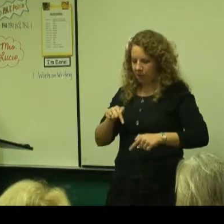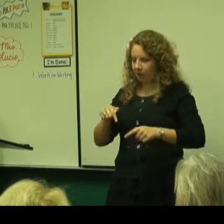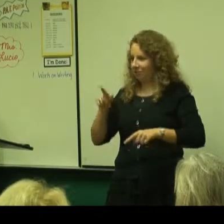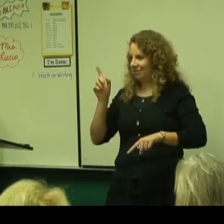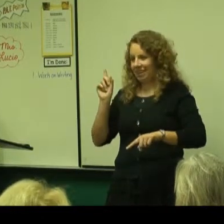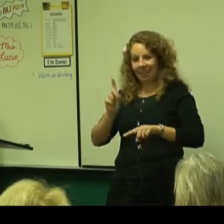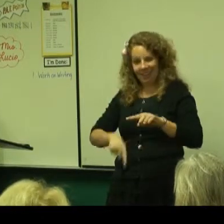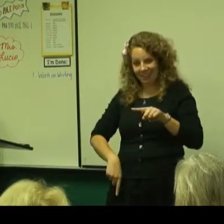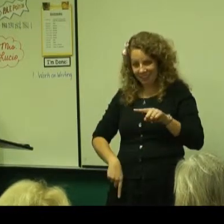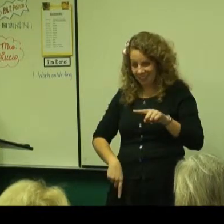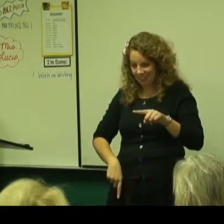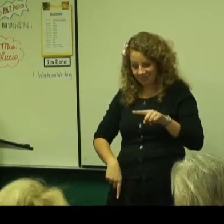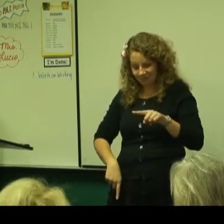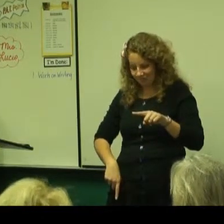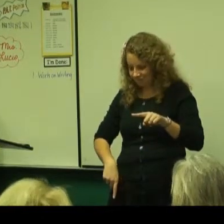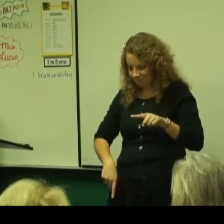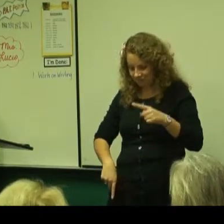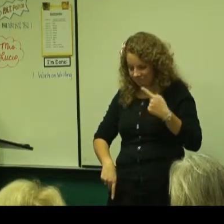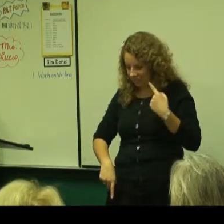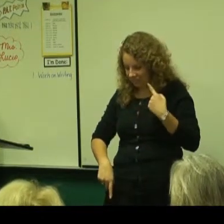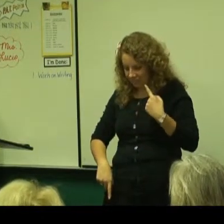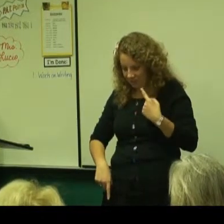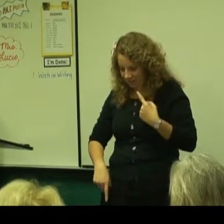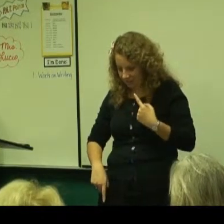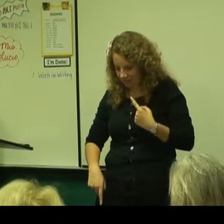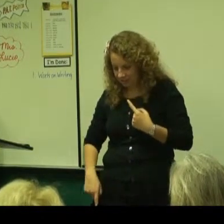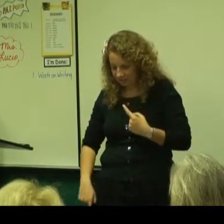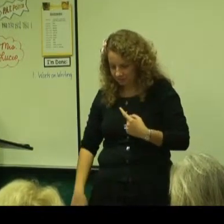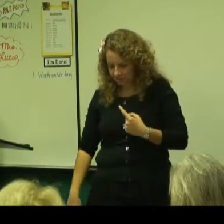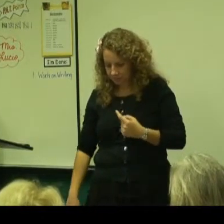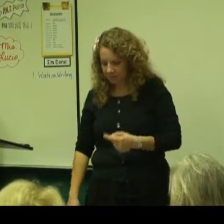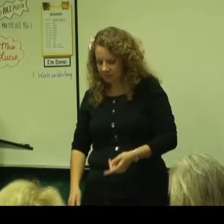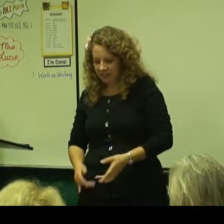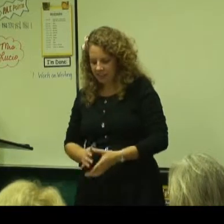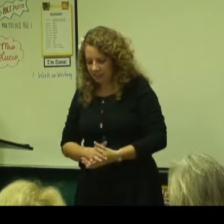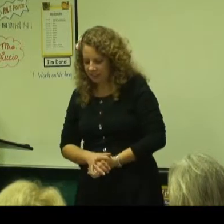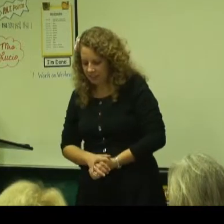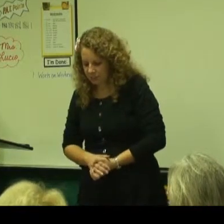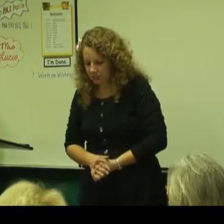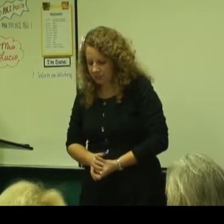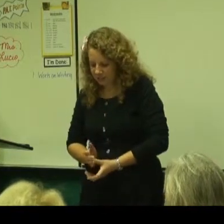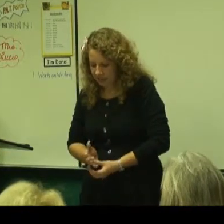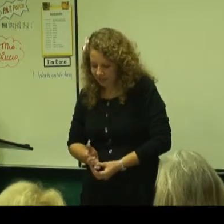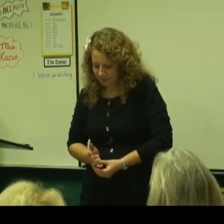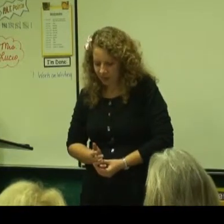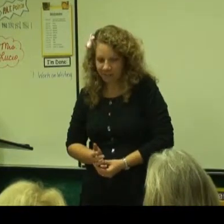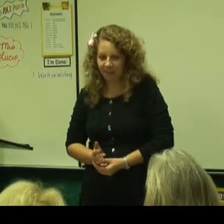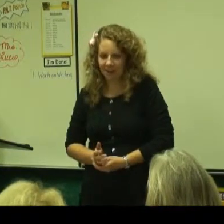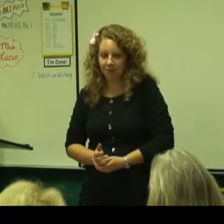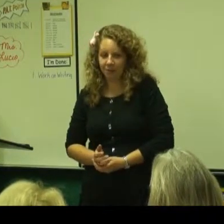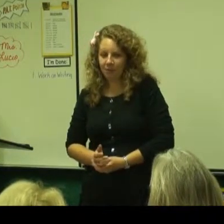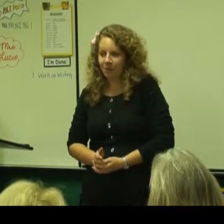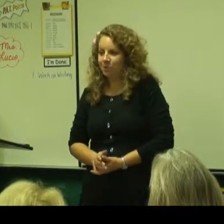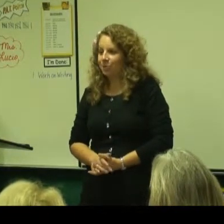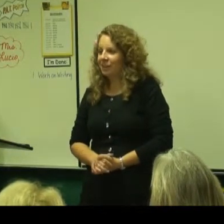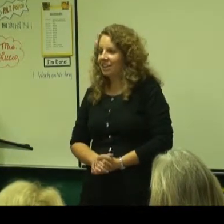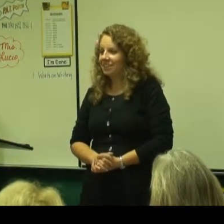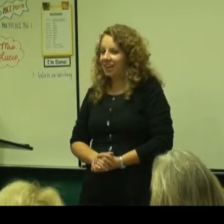backpedal, can't. Negative head nod. And it says when the sky is falling down. So if I